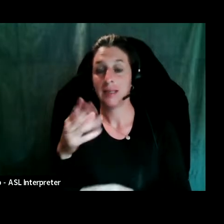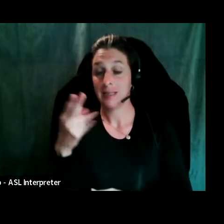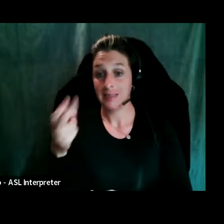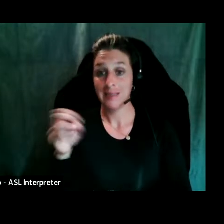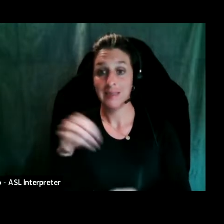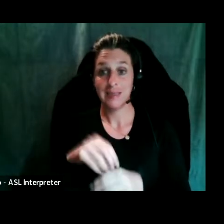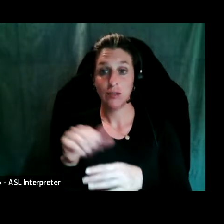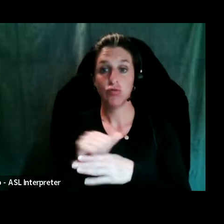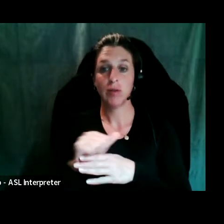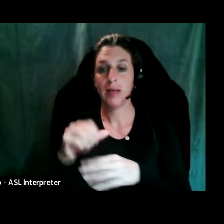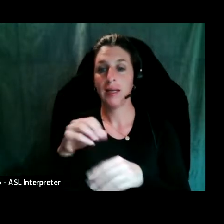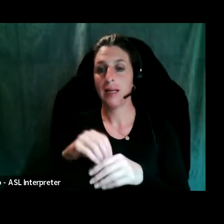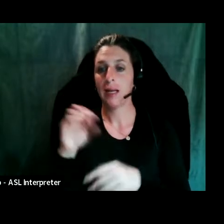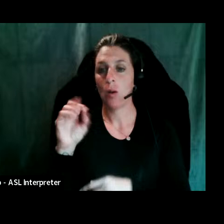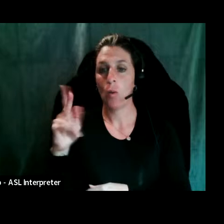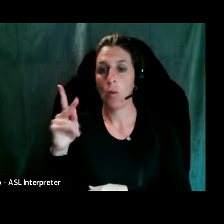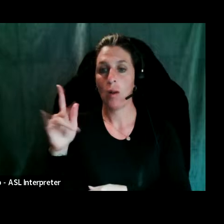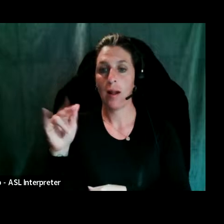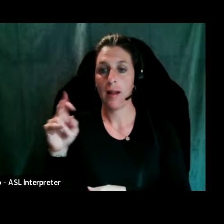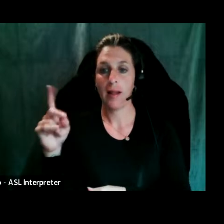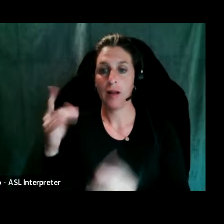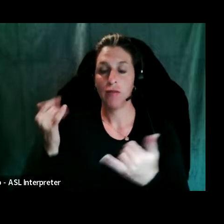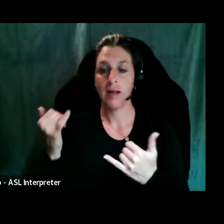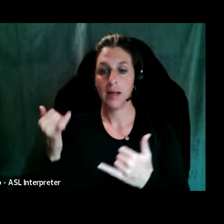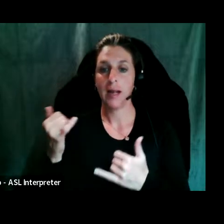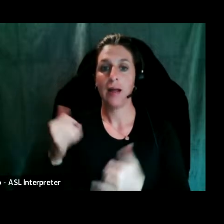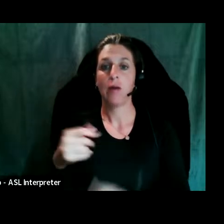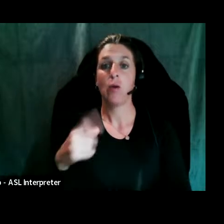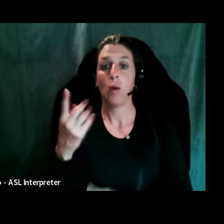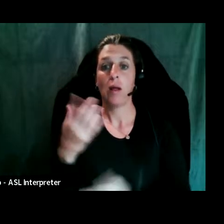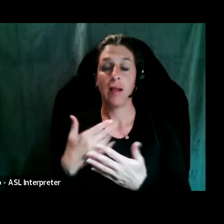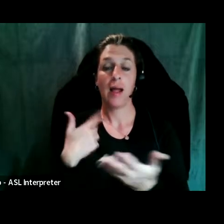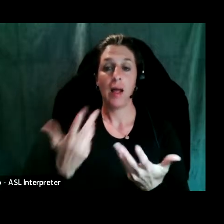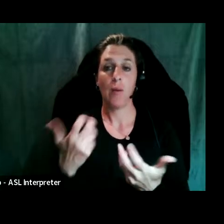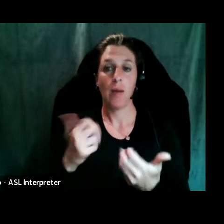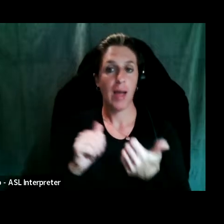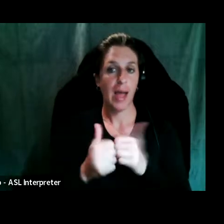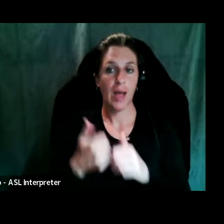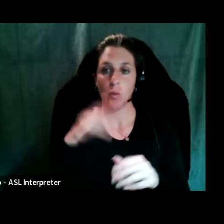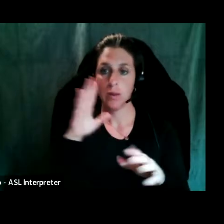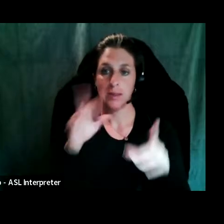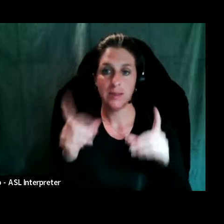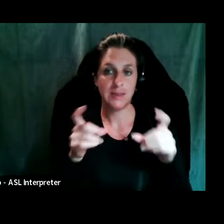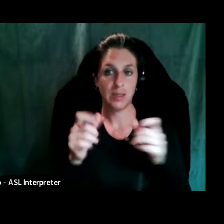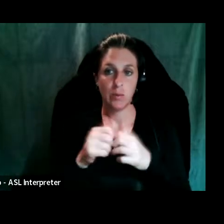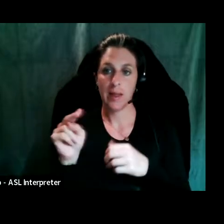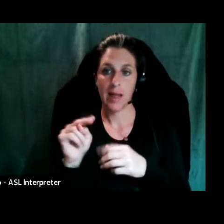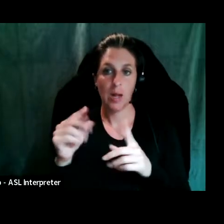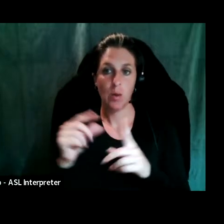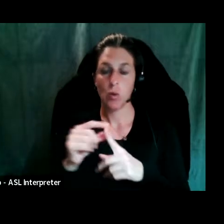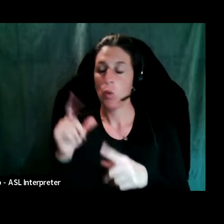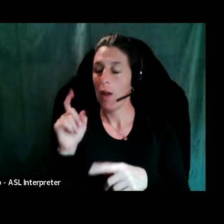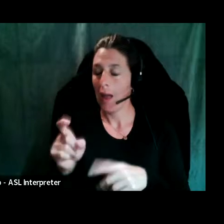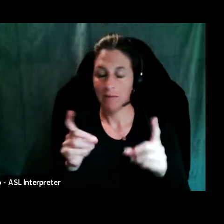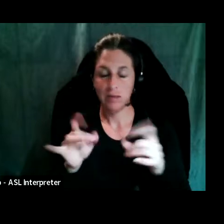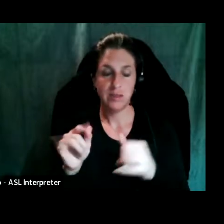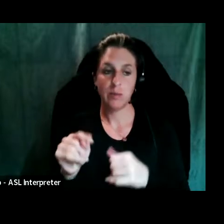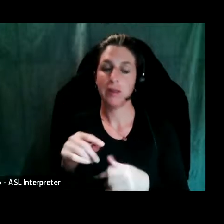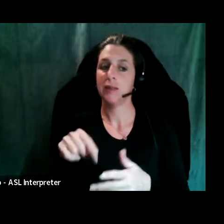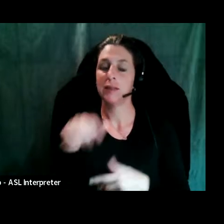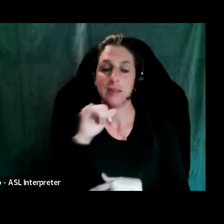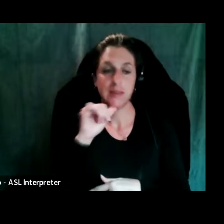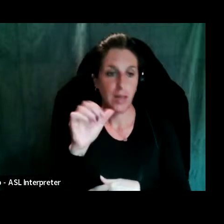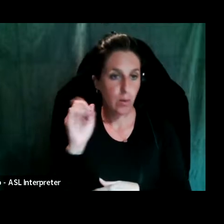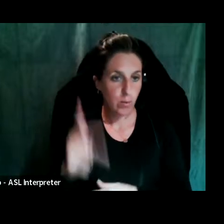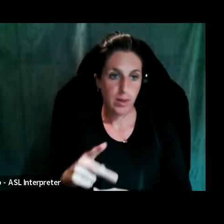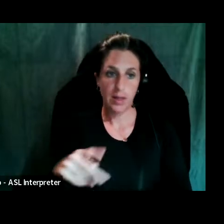in Oakland right now. And I said, the one thing I want is, how are we going to deal with the N-word? We got to deal with this. This is not okay.